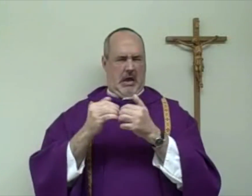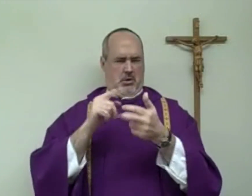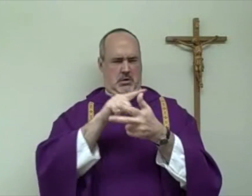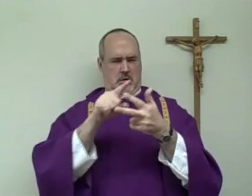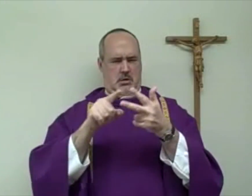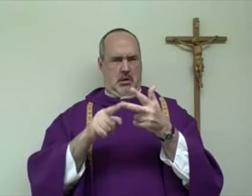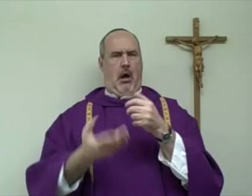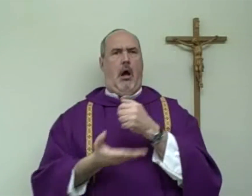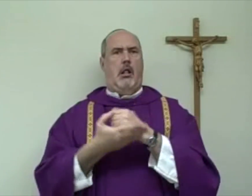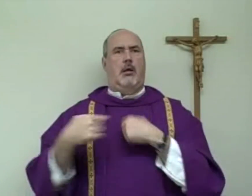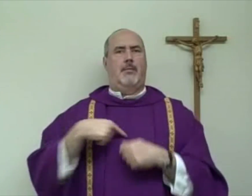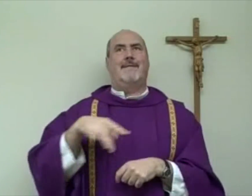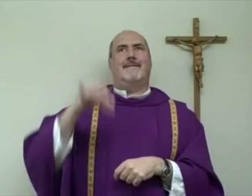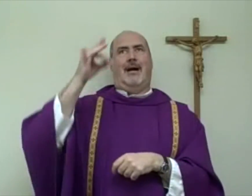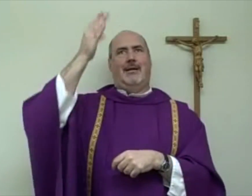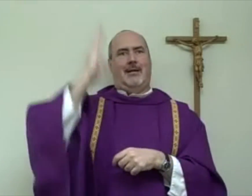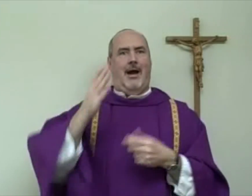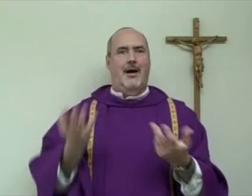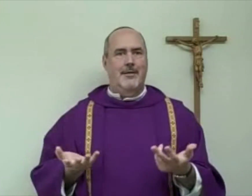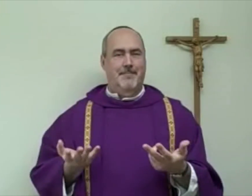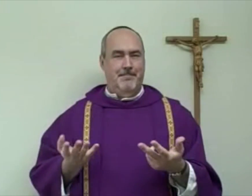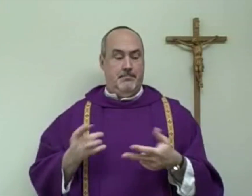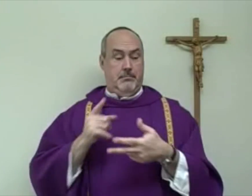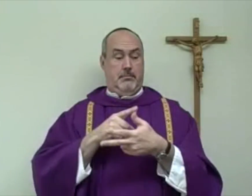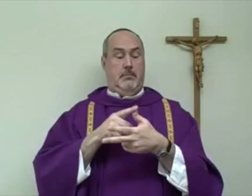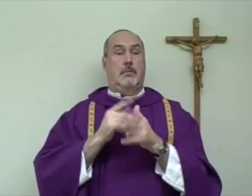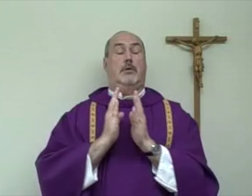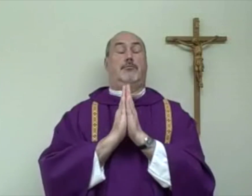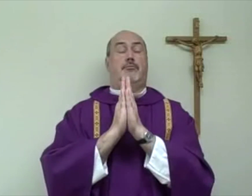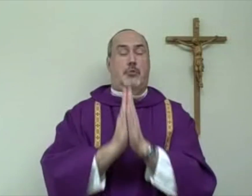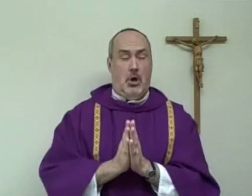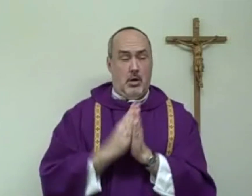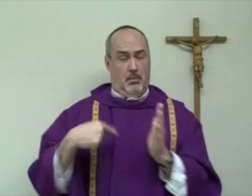And I'm going to talk about each one of these and how they can help us find God.